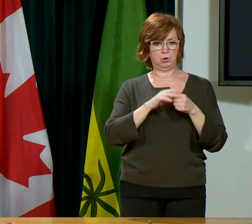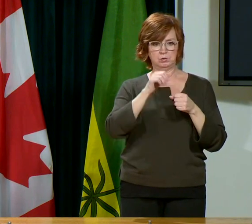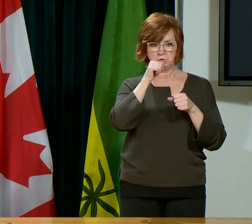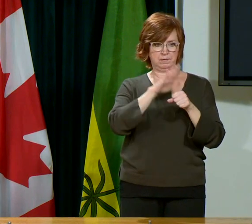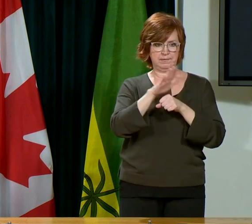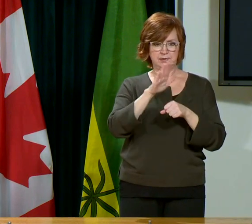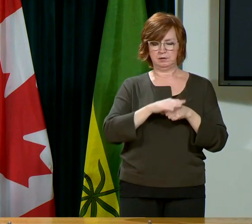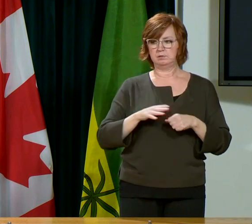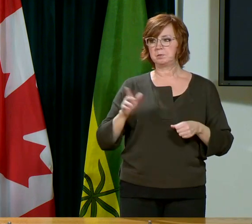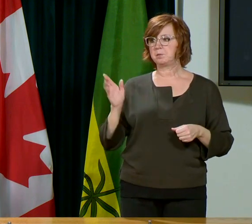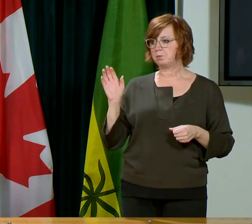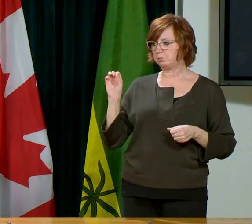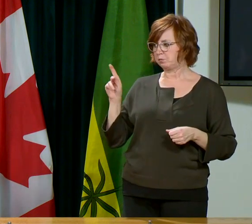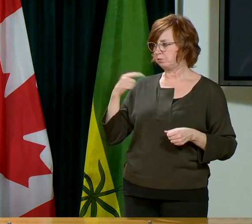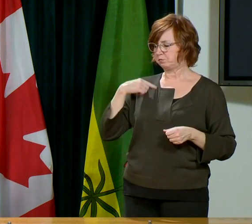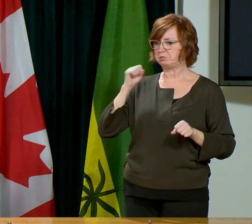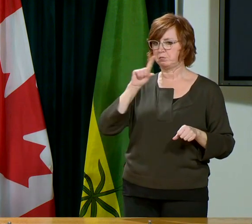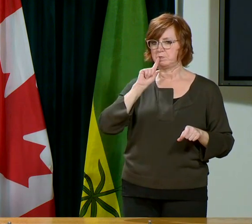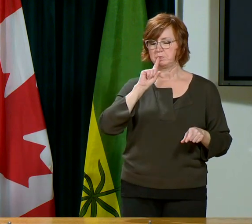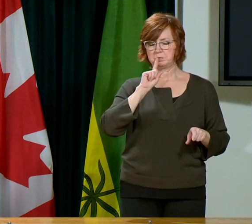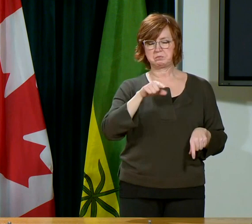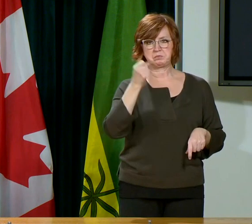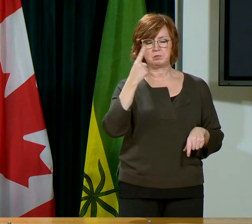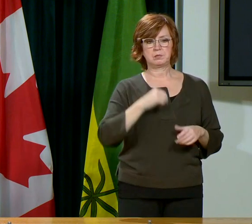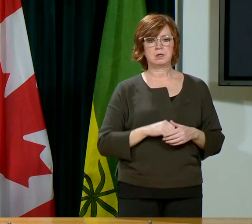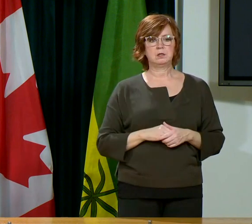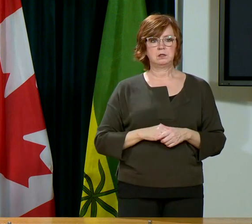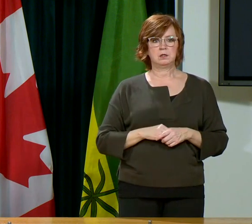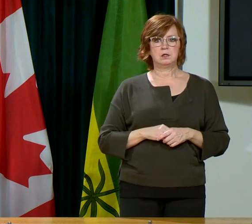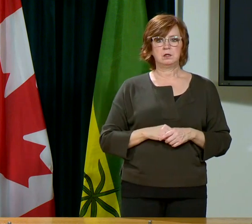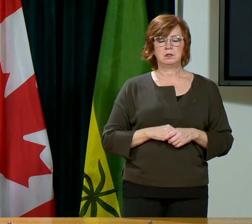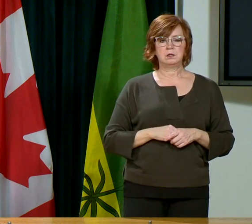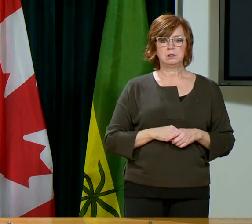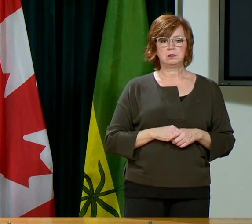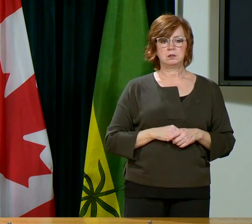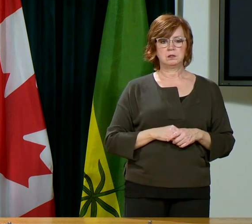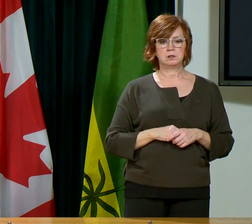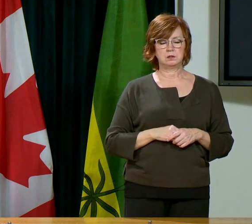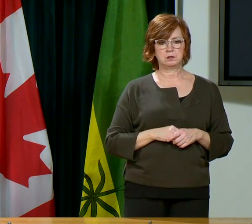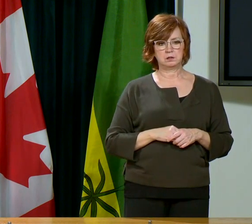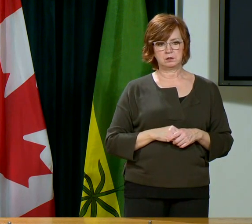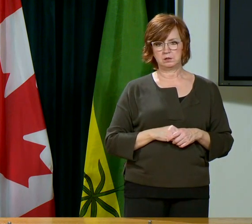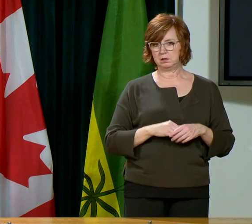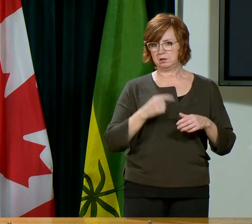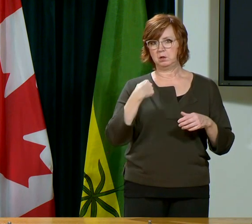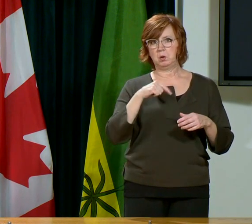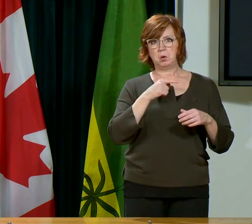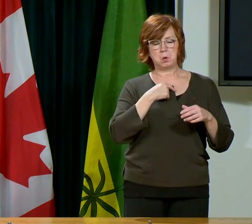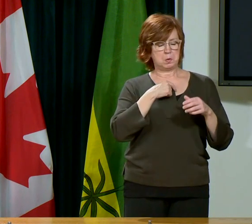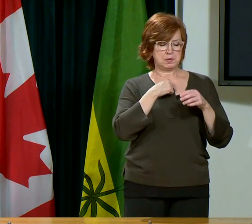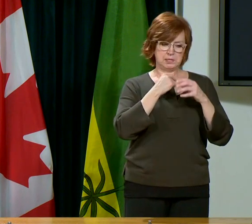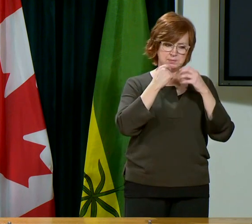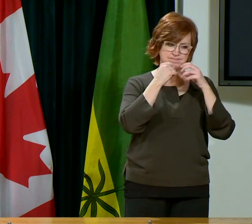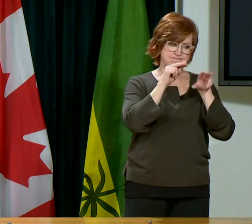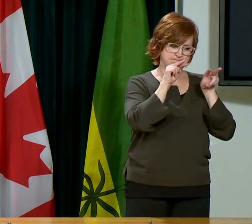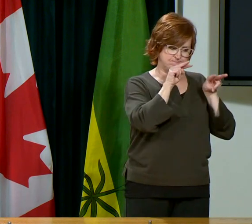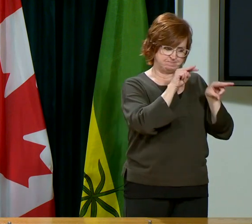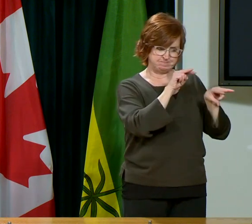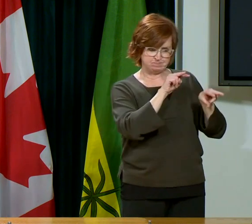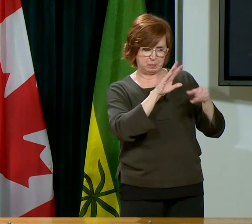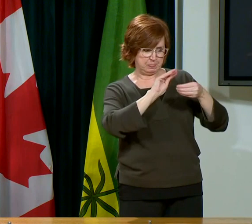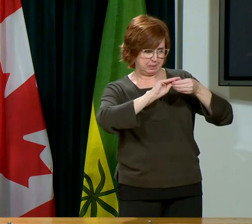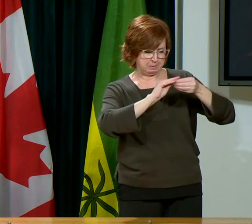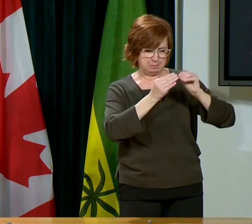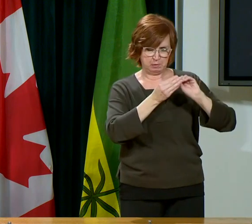So we've been doing lots in the PPE front with respect to monitoring our data usage and trying to track that across the province